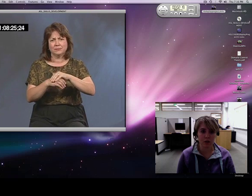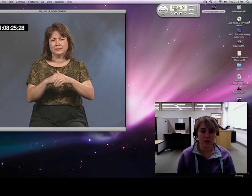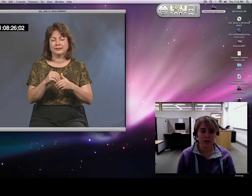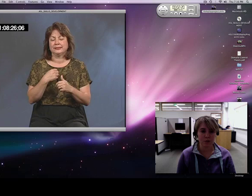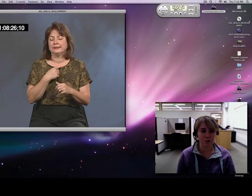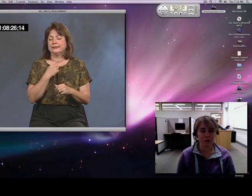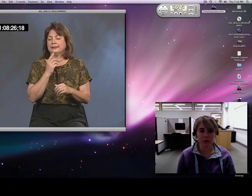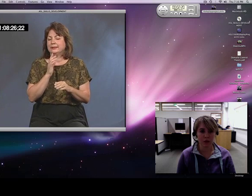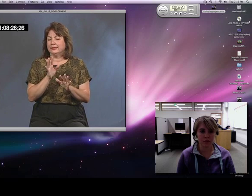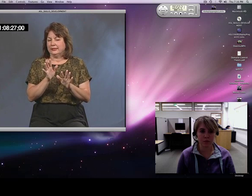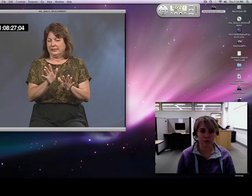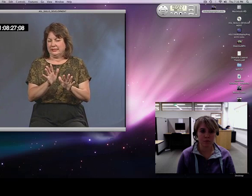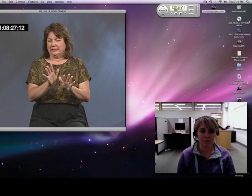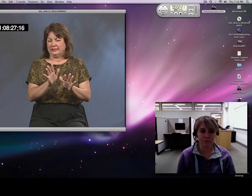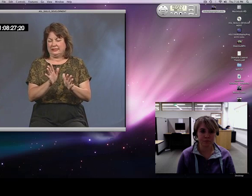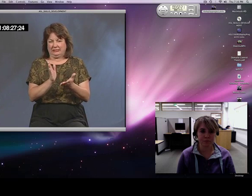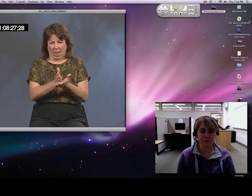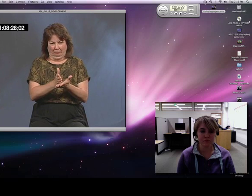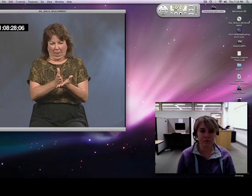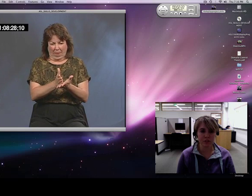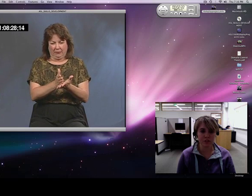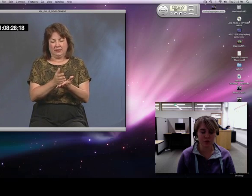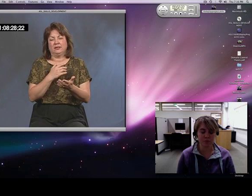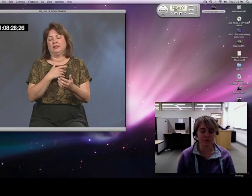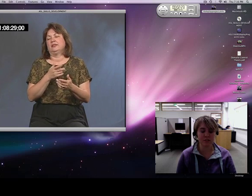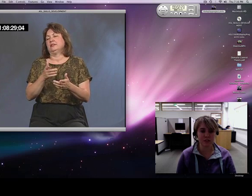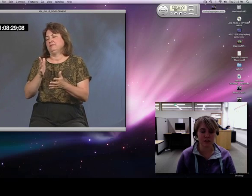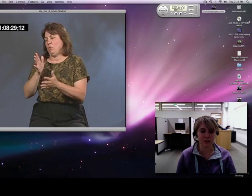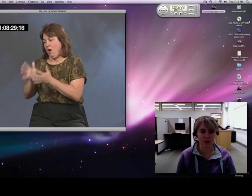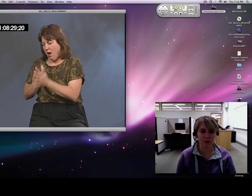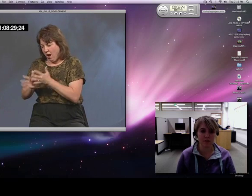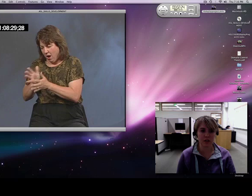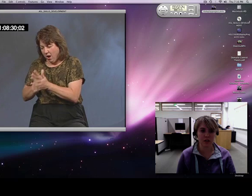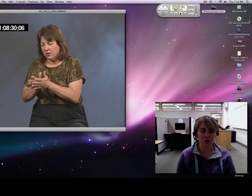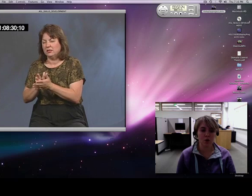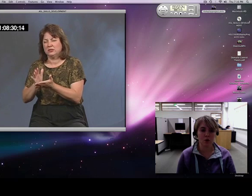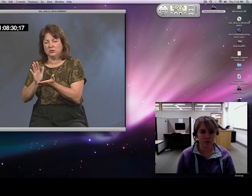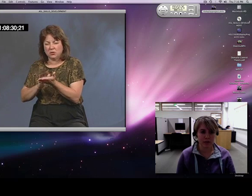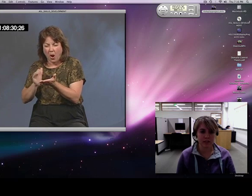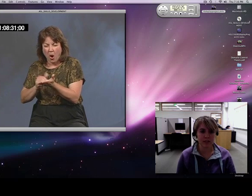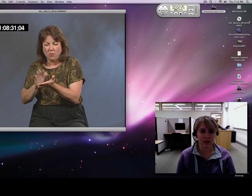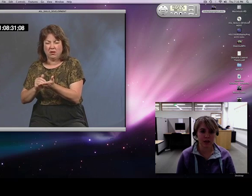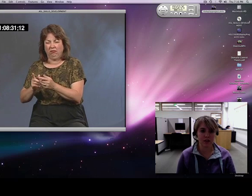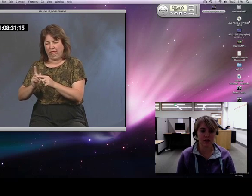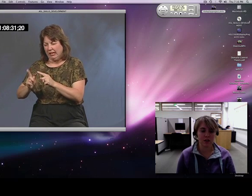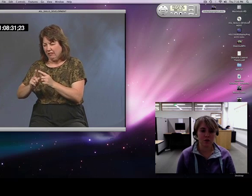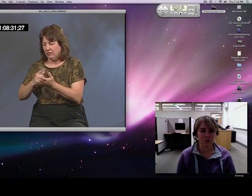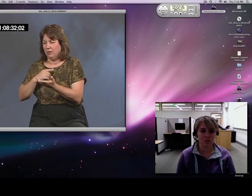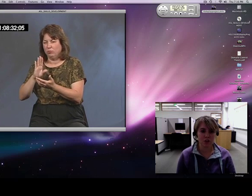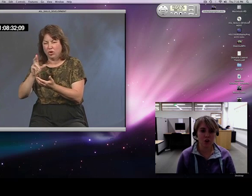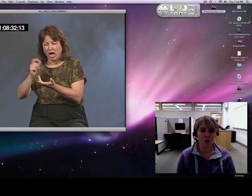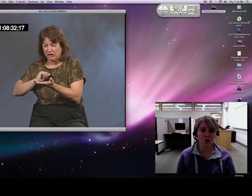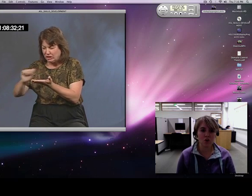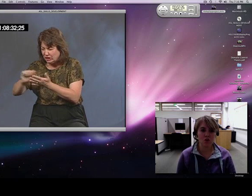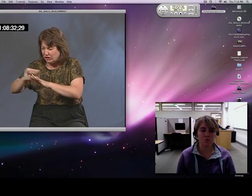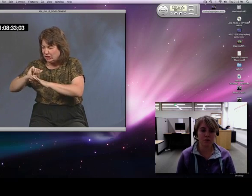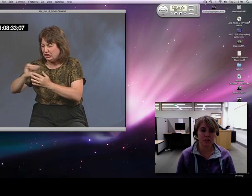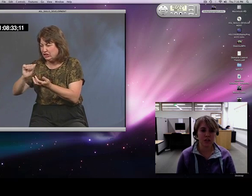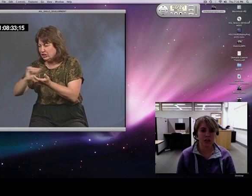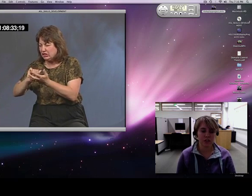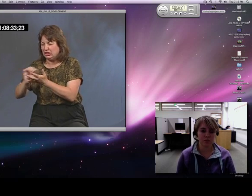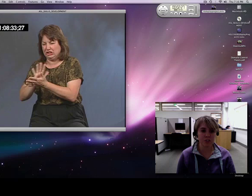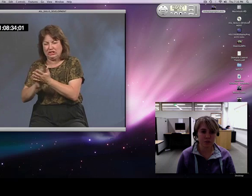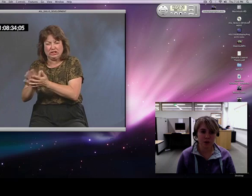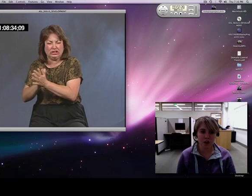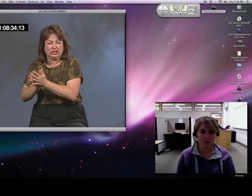more. It was really uncomfortable. So I stopped and I washed my hands again with soap.